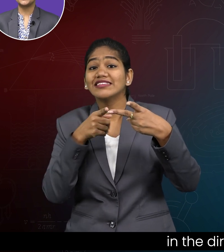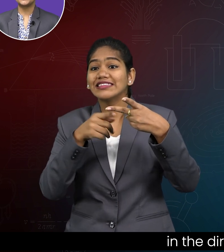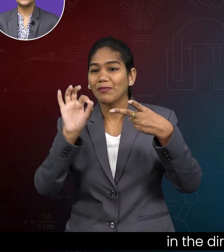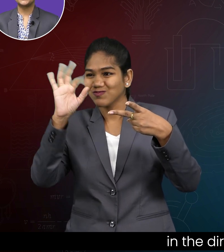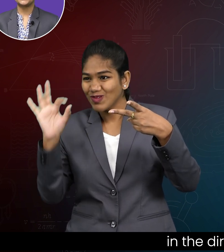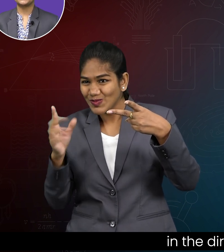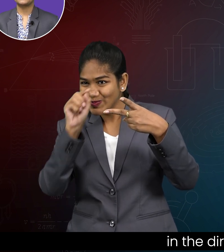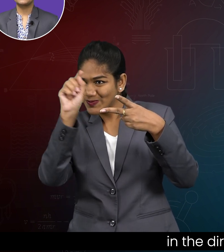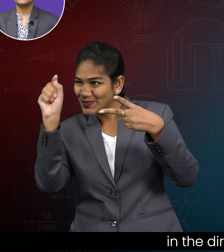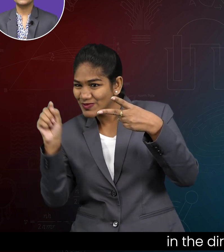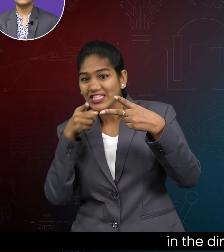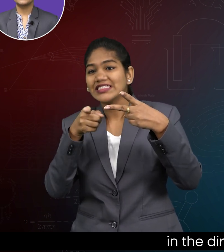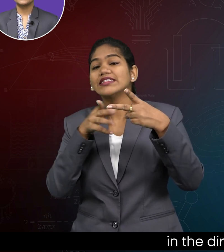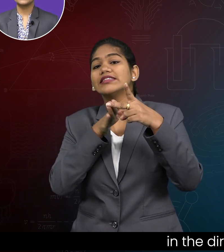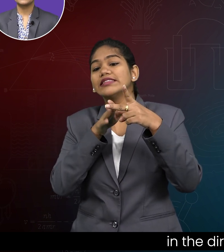current,